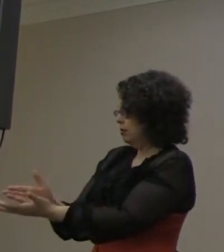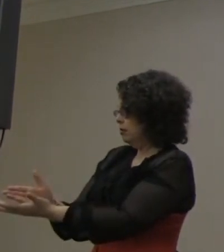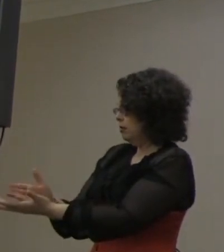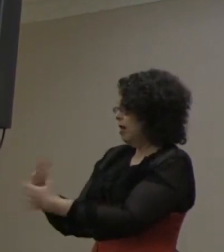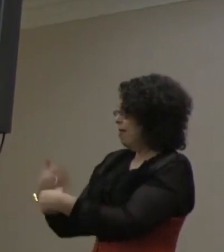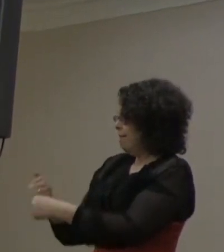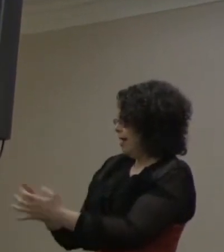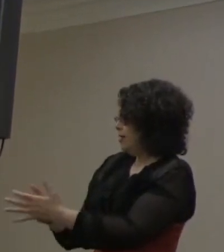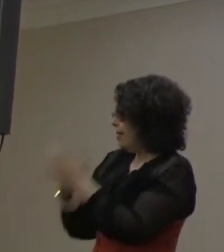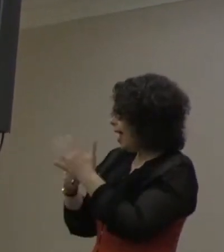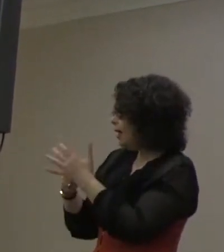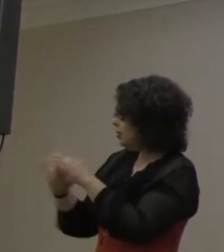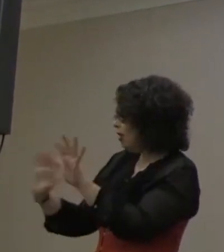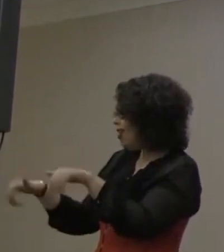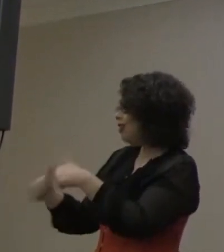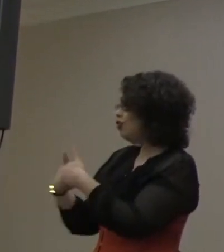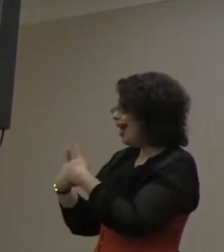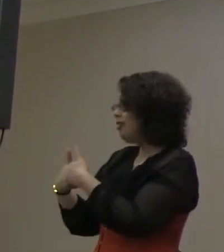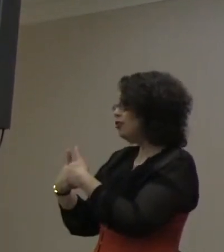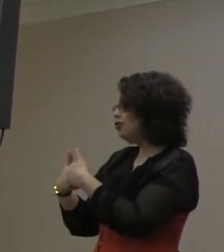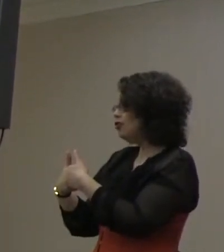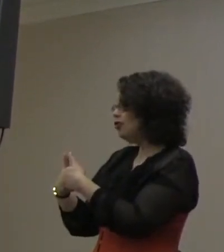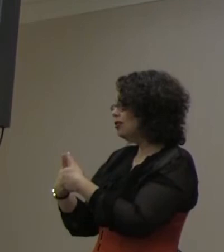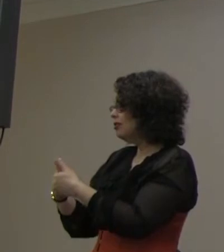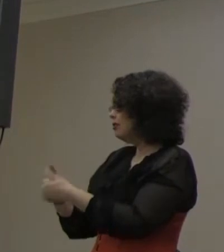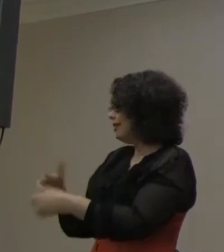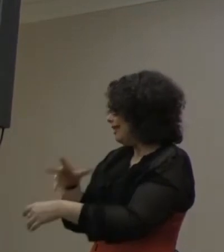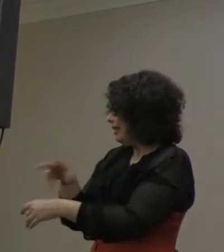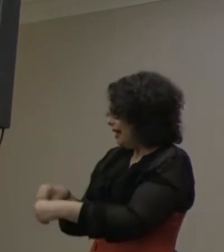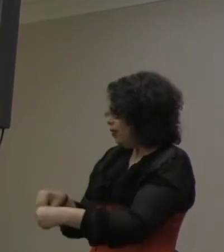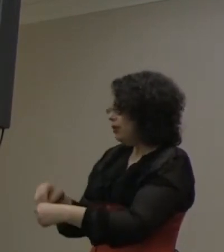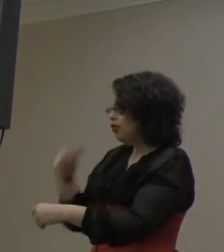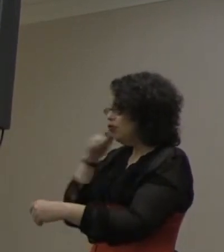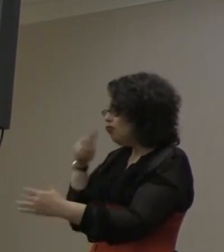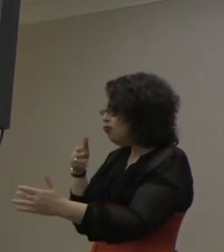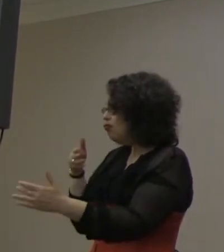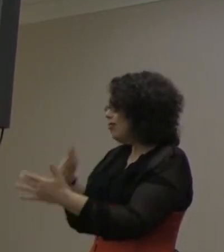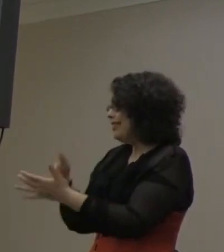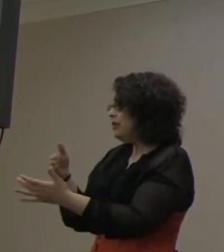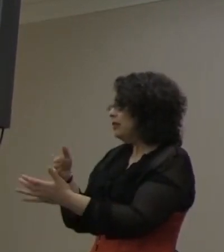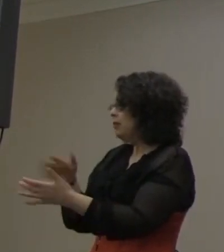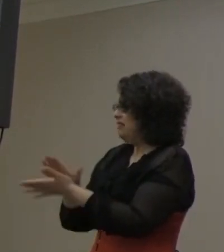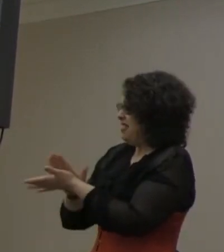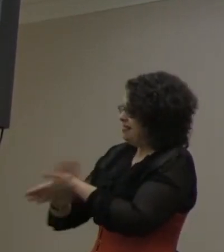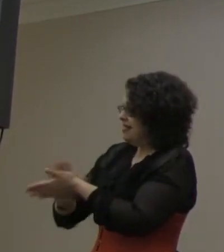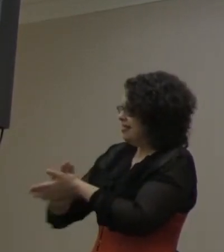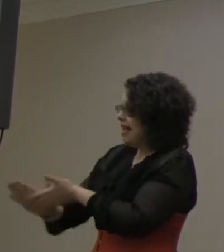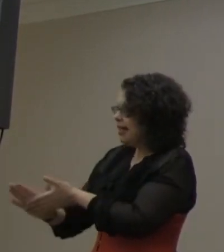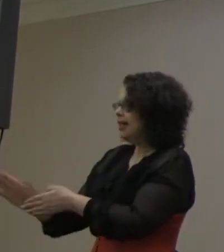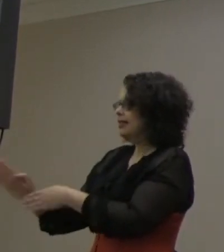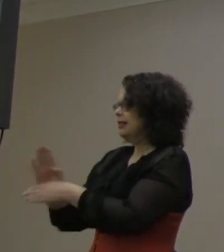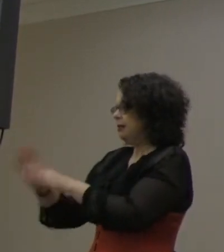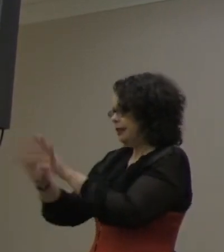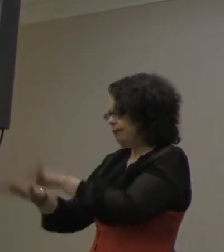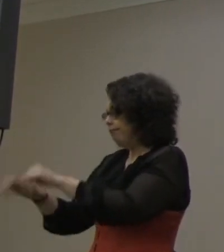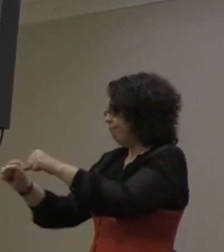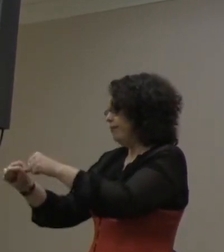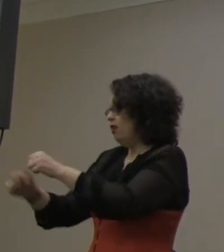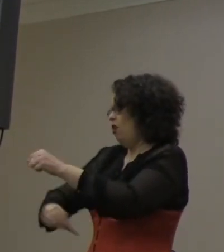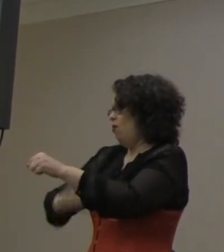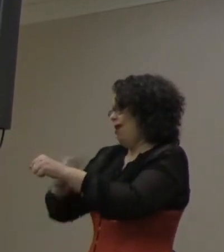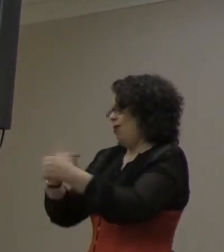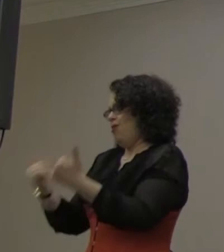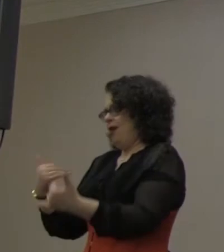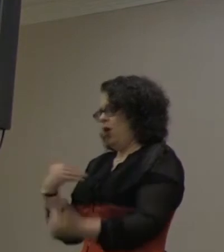of demands challenging the inherent racism of the sanitized and corporatized version of Pride we